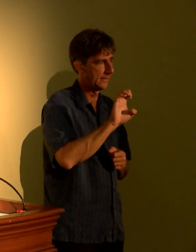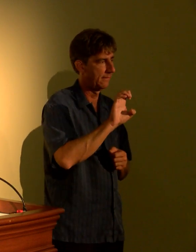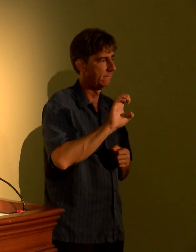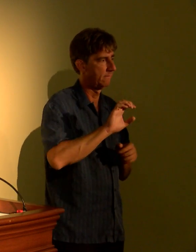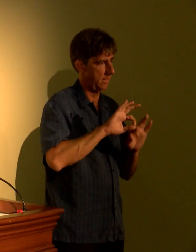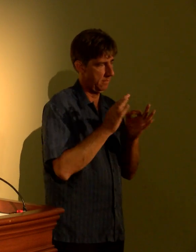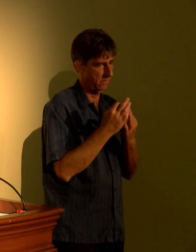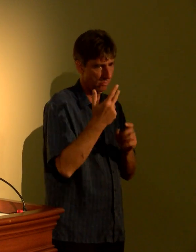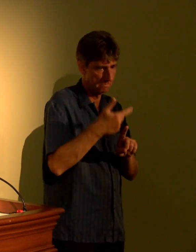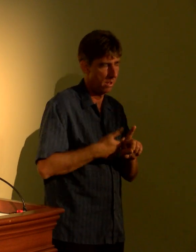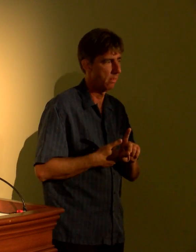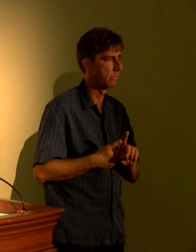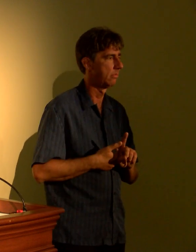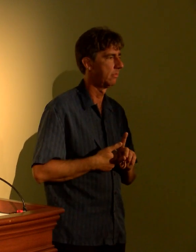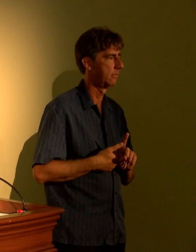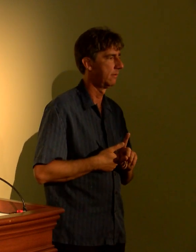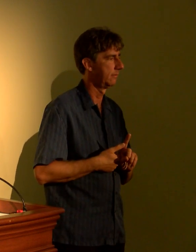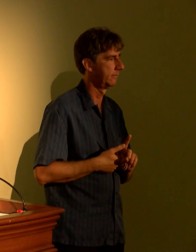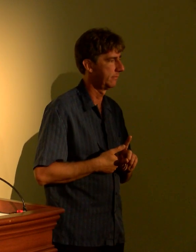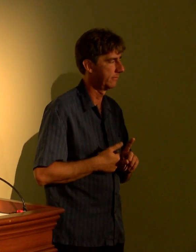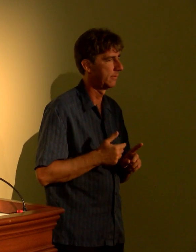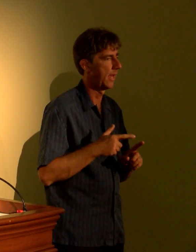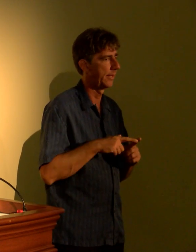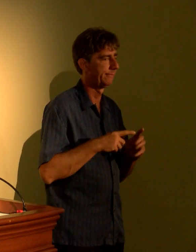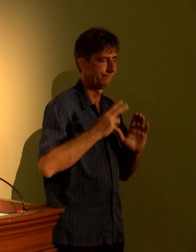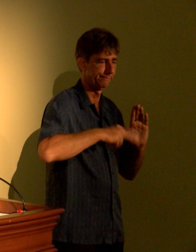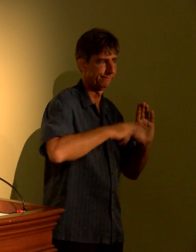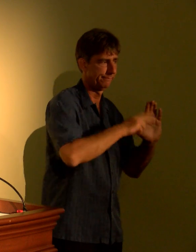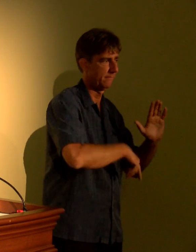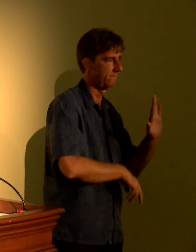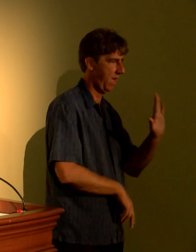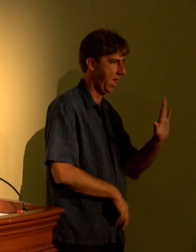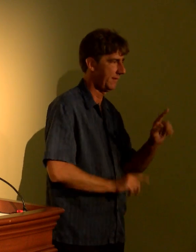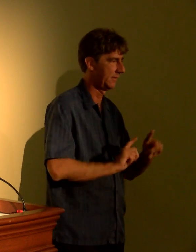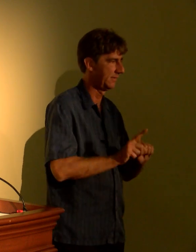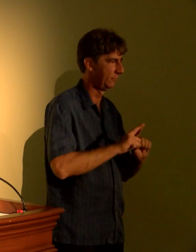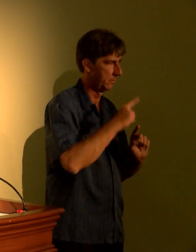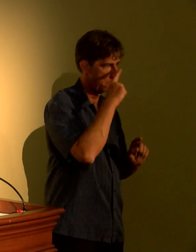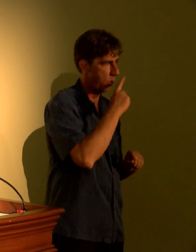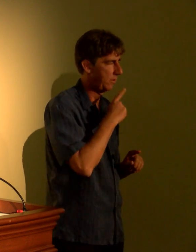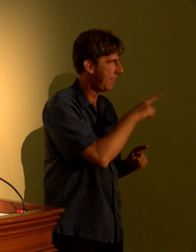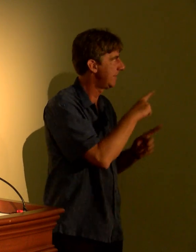did a series of five different portraits. This is the most